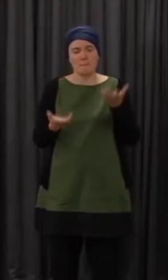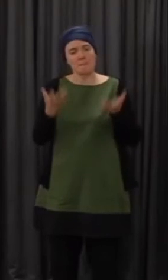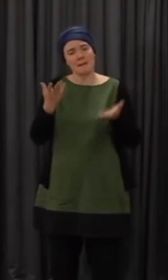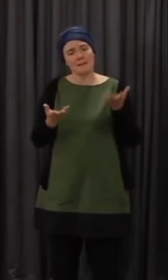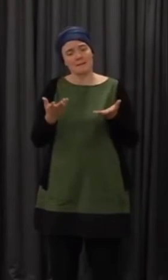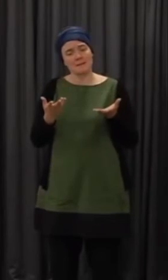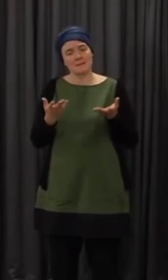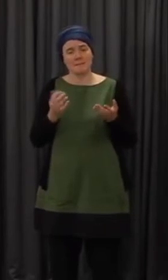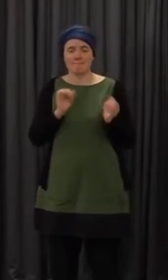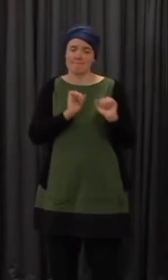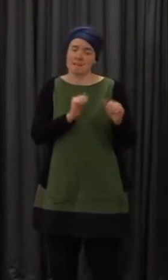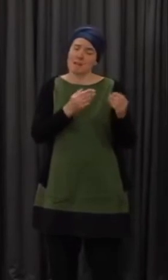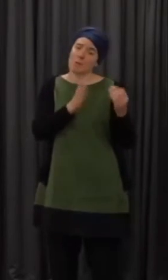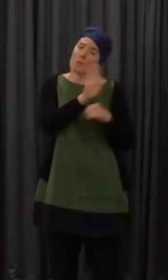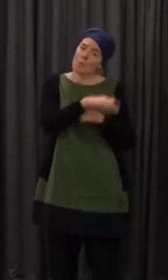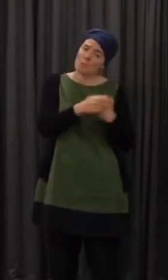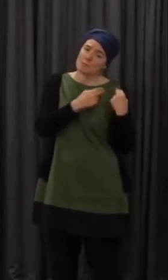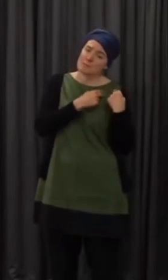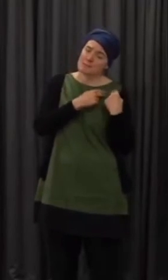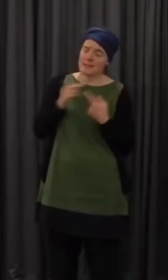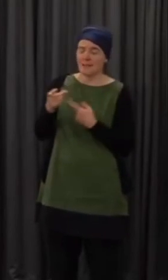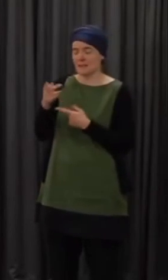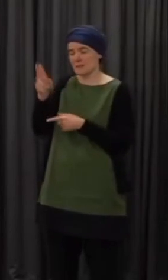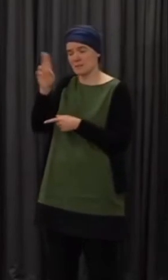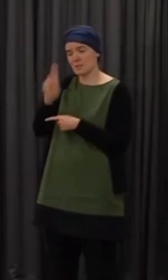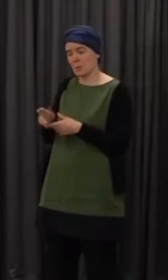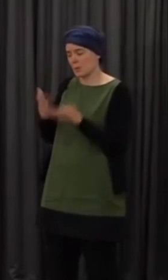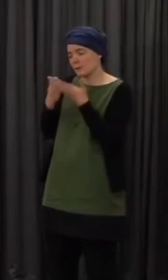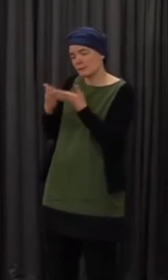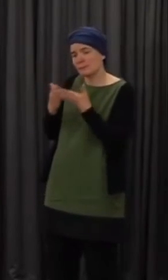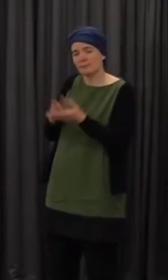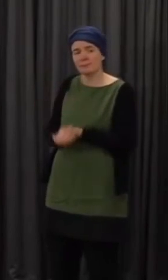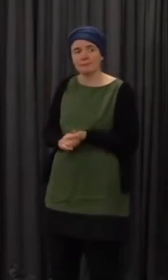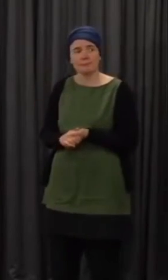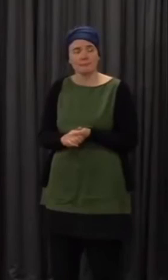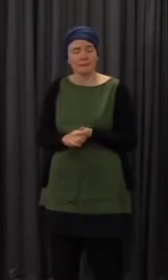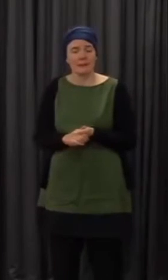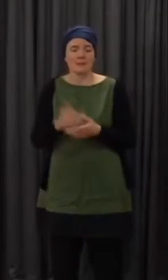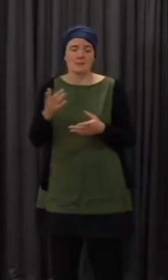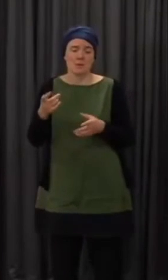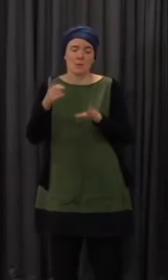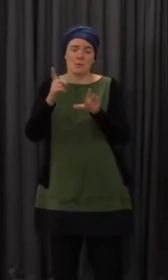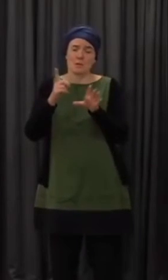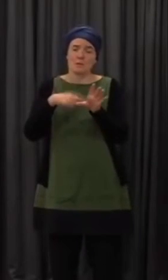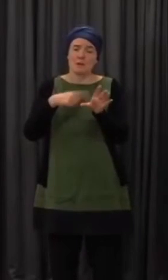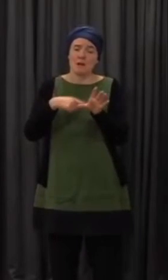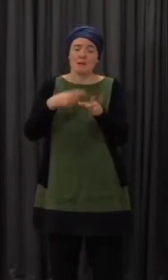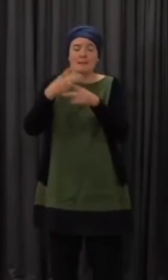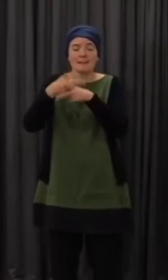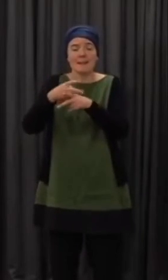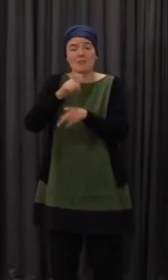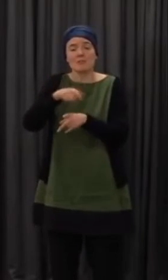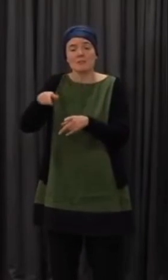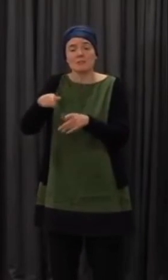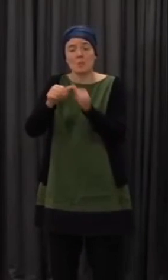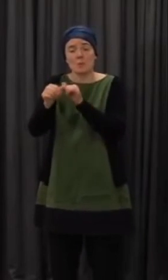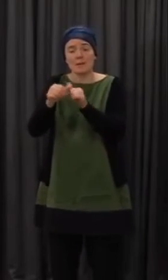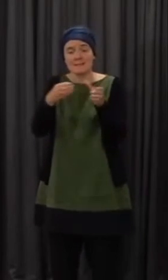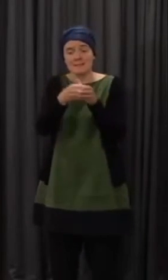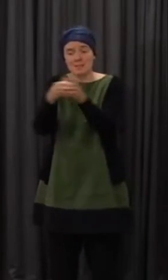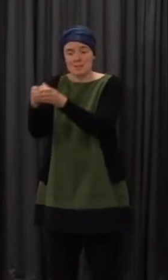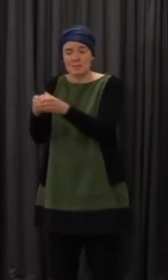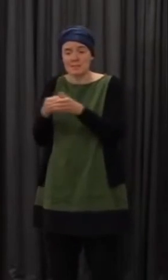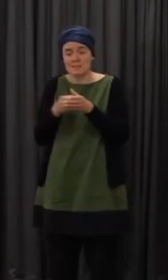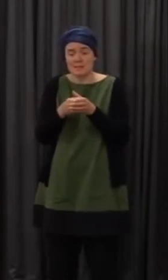that they need to do in school. And having young carers organisations outside school where those young people can come together,